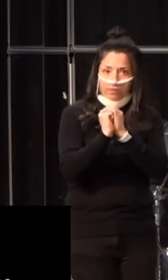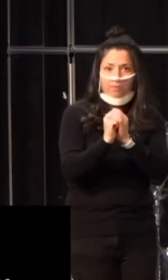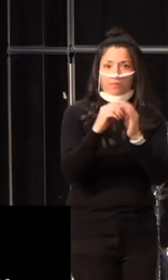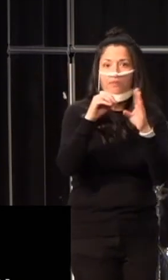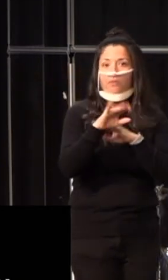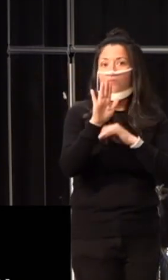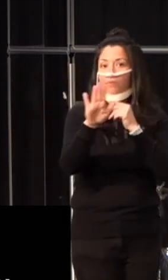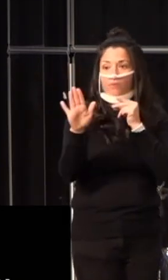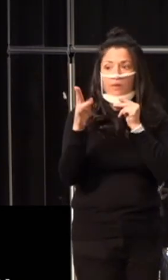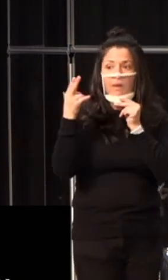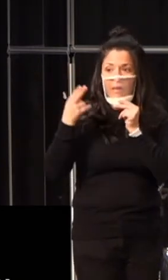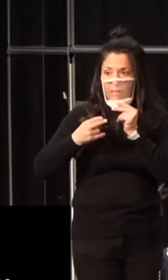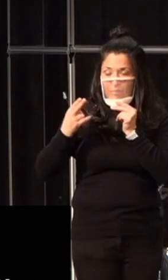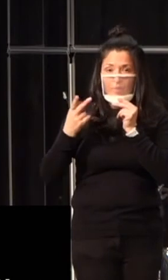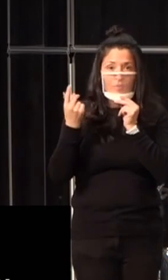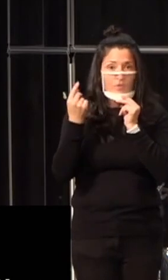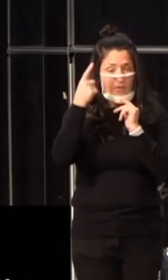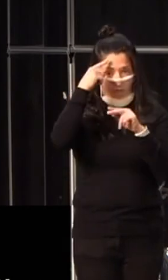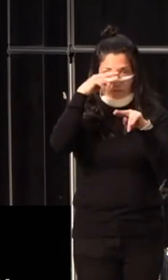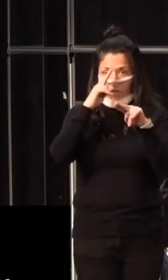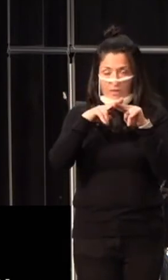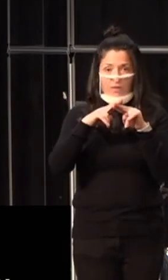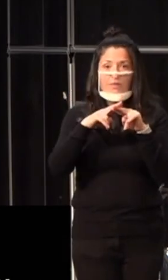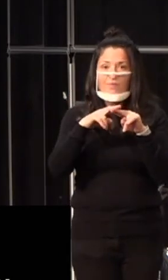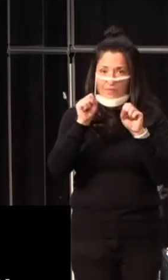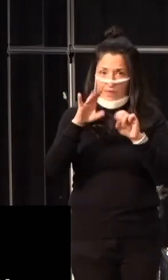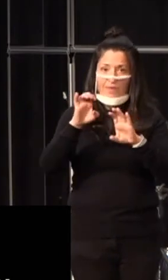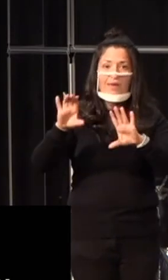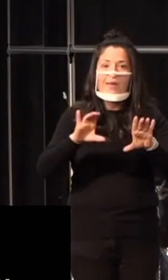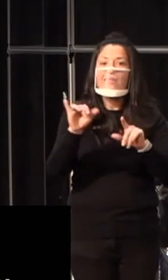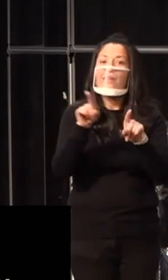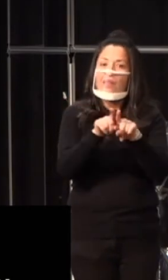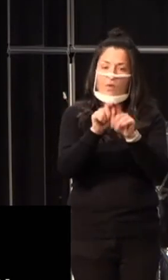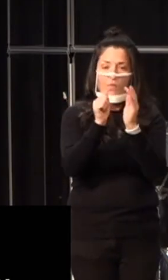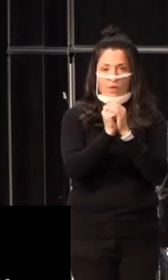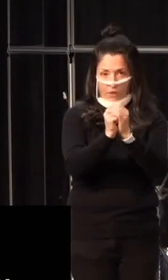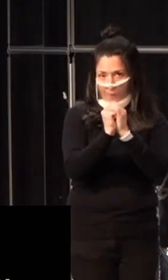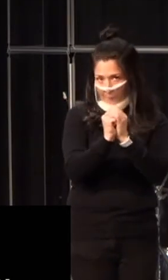In your hobbies, what you do for fun can be an act of worship.